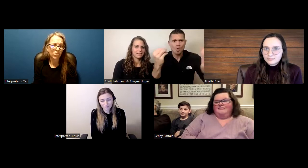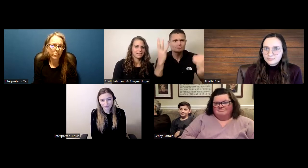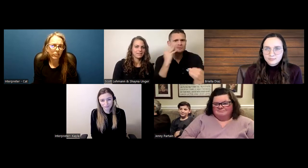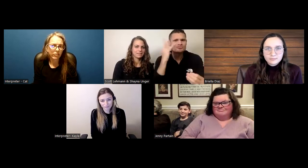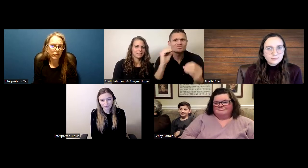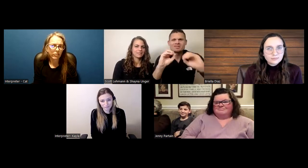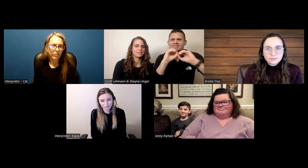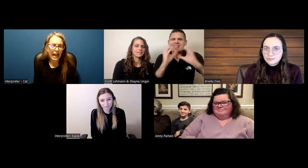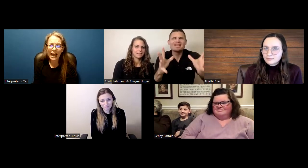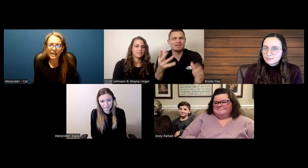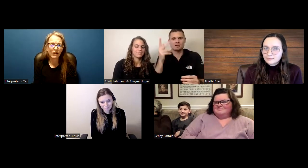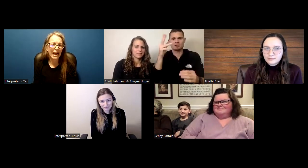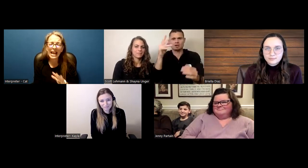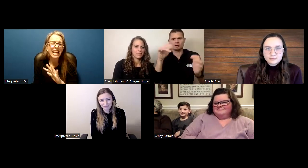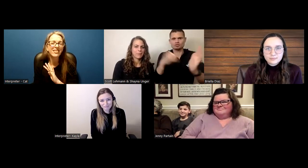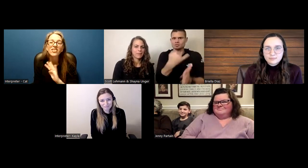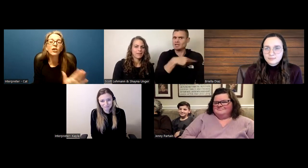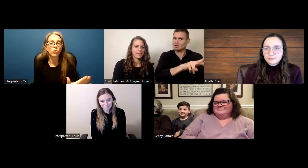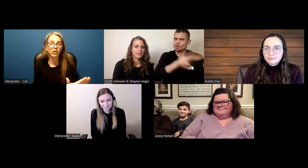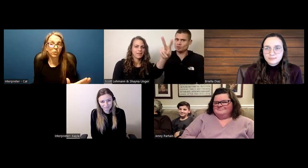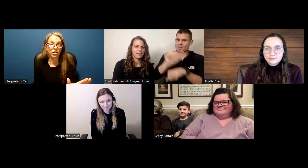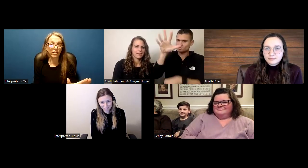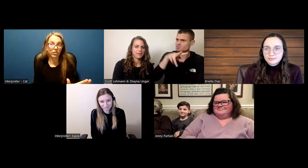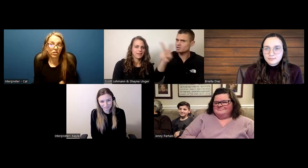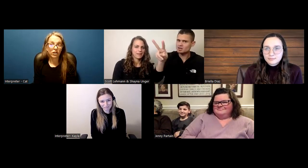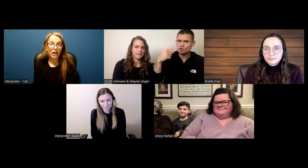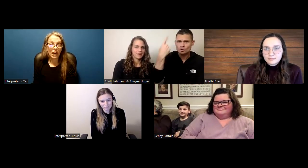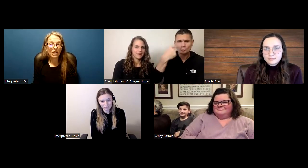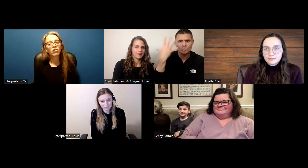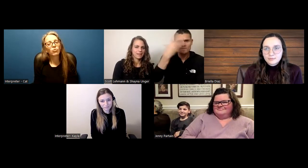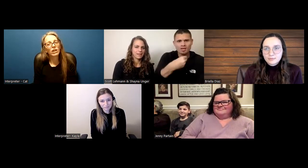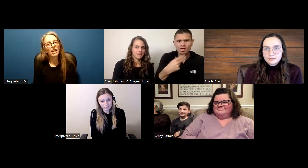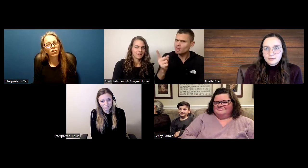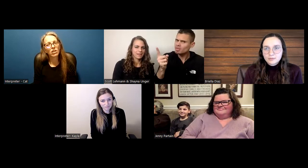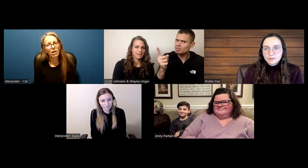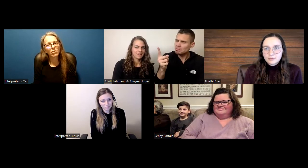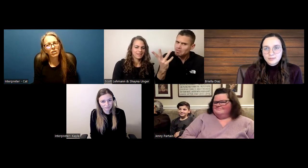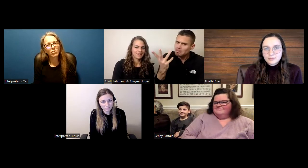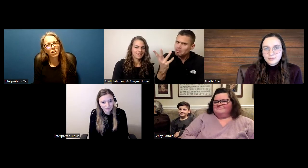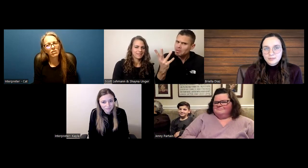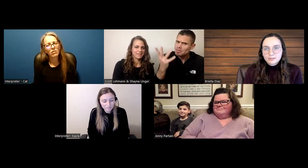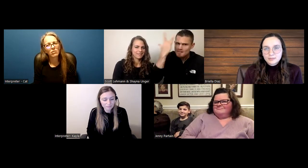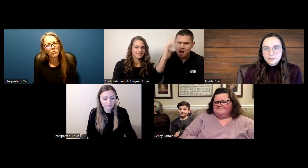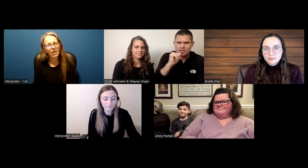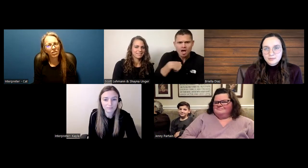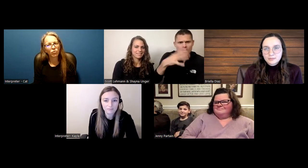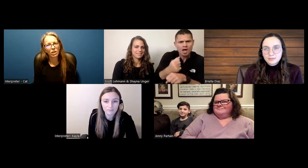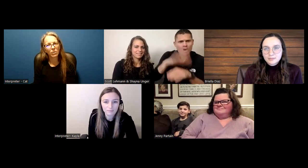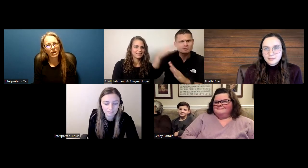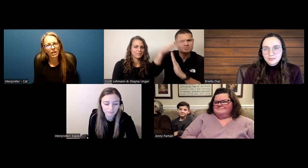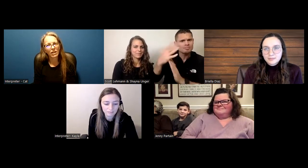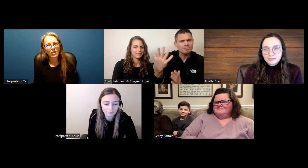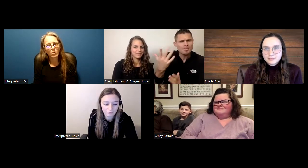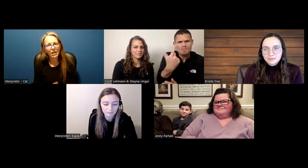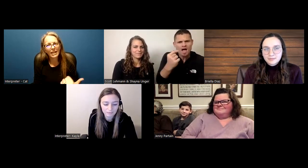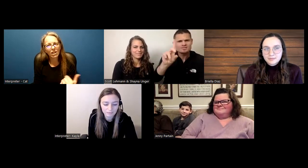up a mountain. I had zero experience. I just one day looked at the mountain and I was like, man, that's really